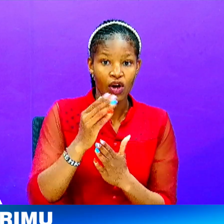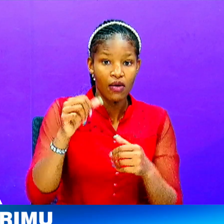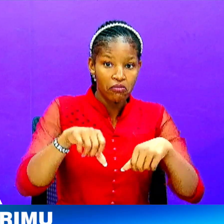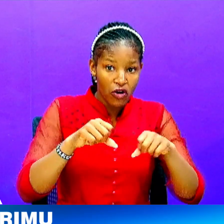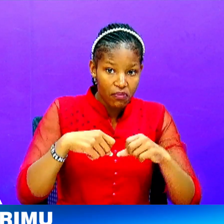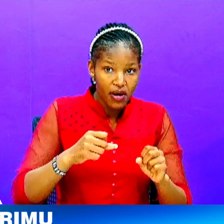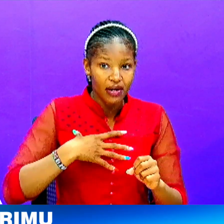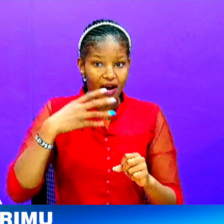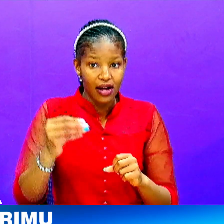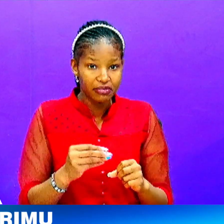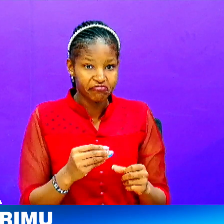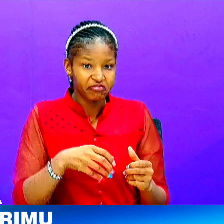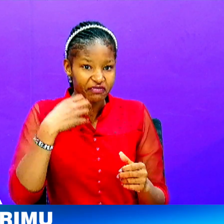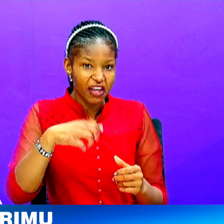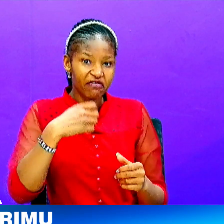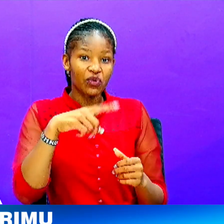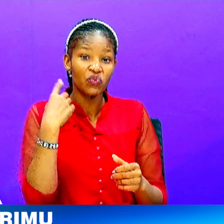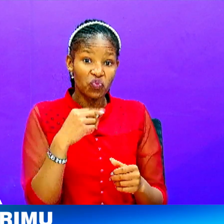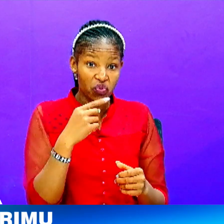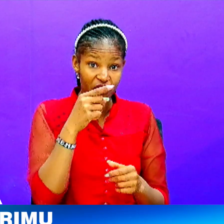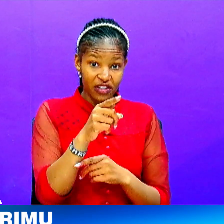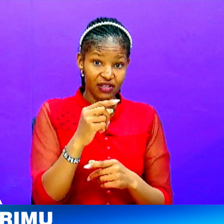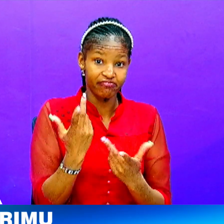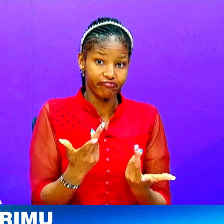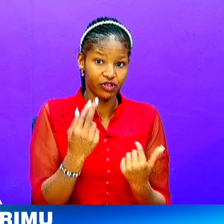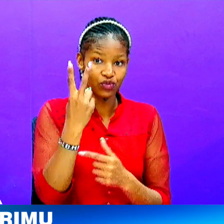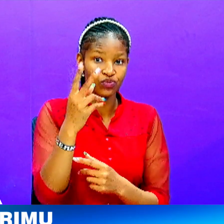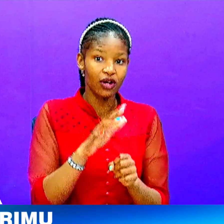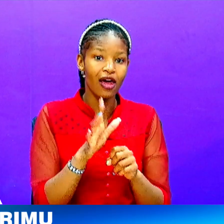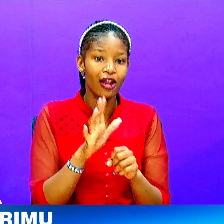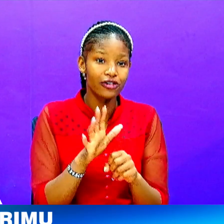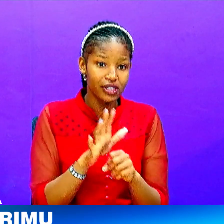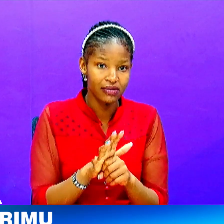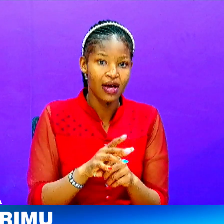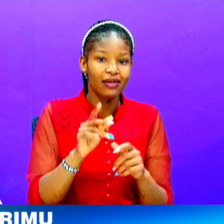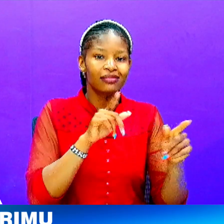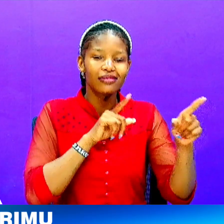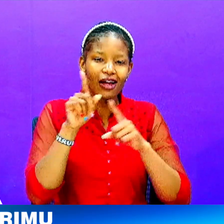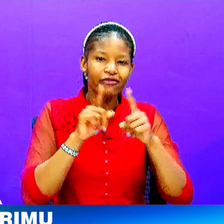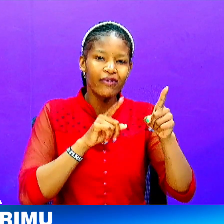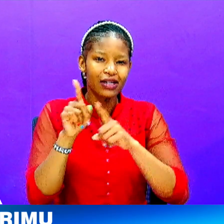and event goers who frequent the two major venues.